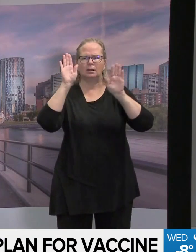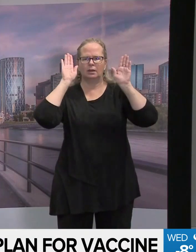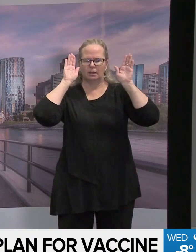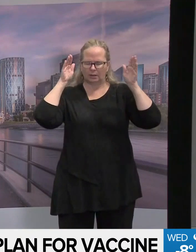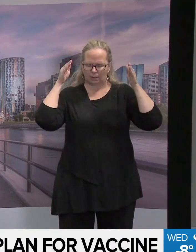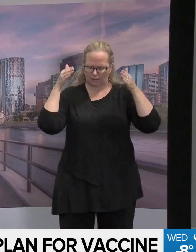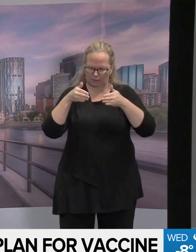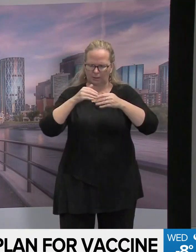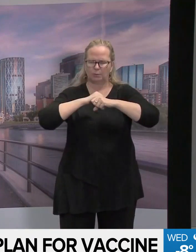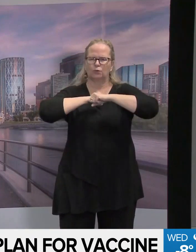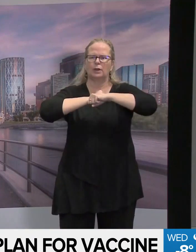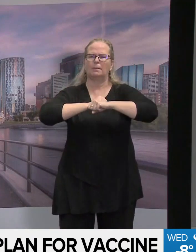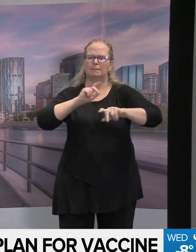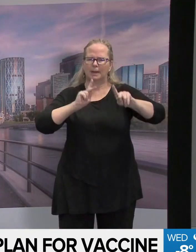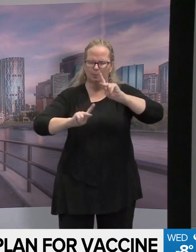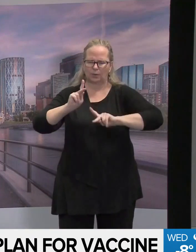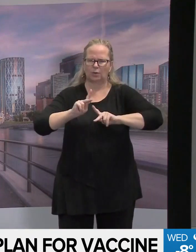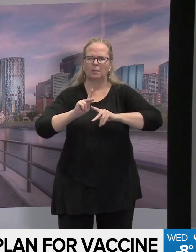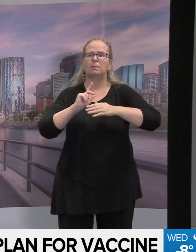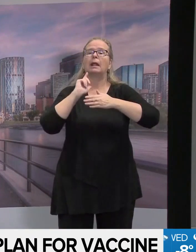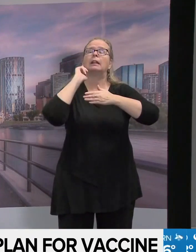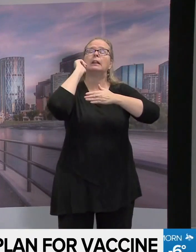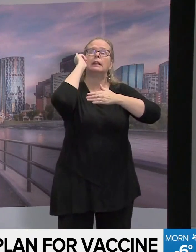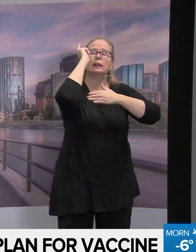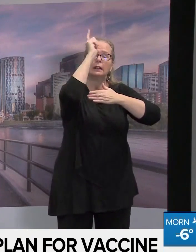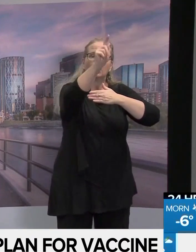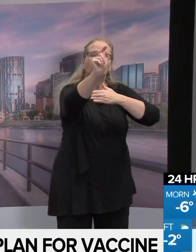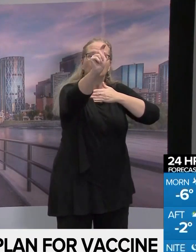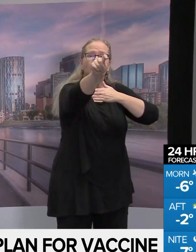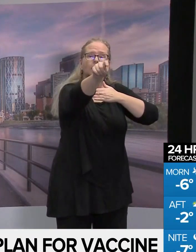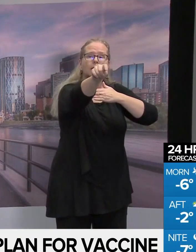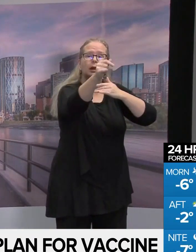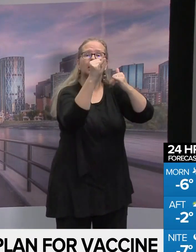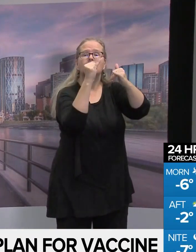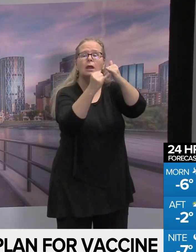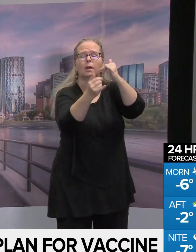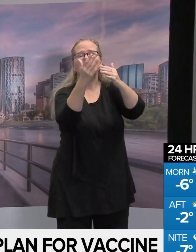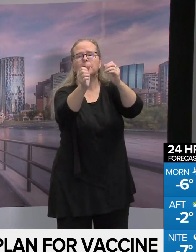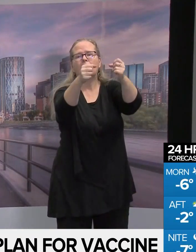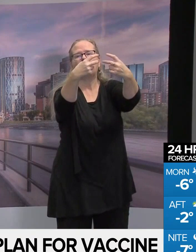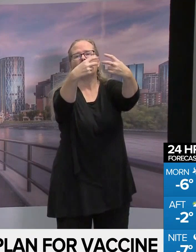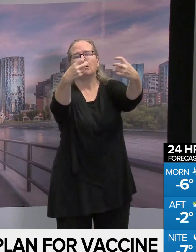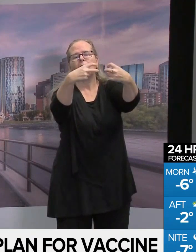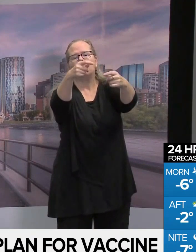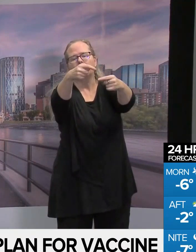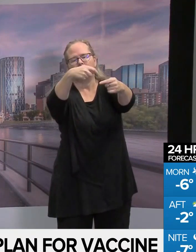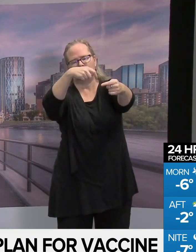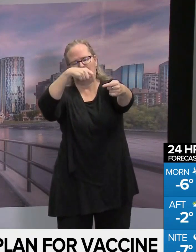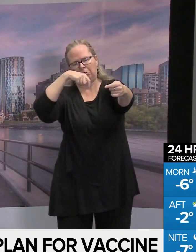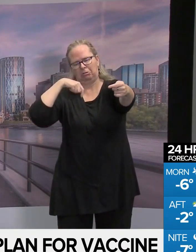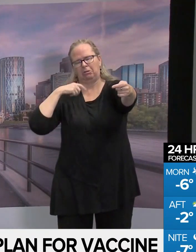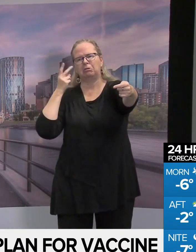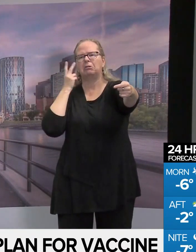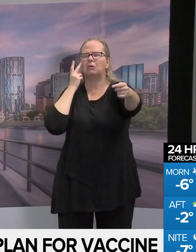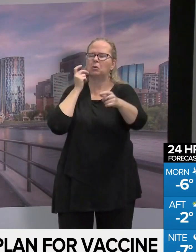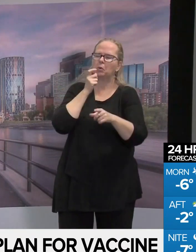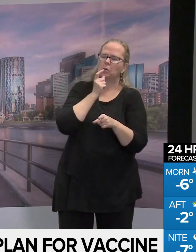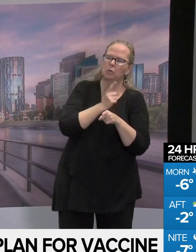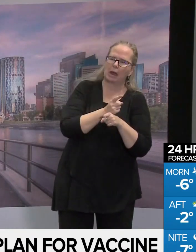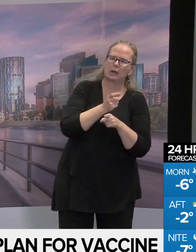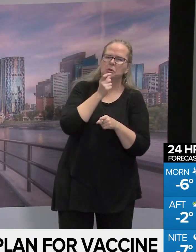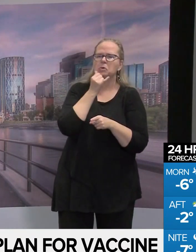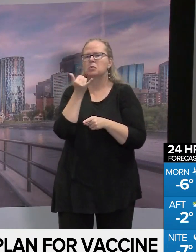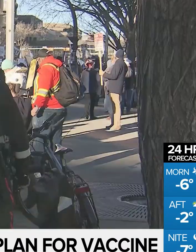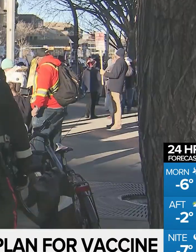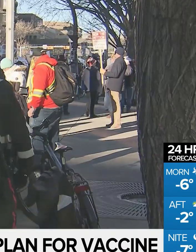time on the other end of this for us to assess who did right and who did wrong. Ultimately, the government of Alberta, just like all of us, will have to